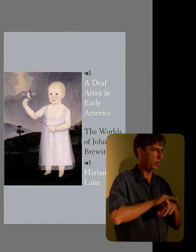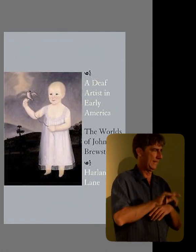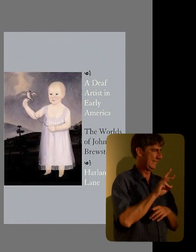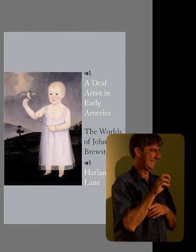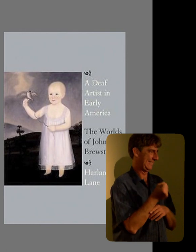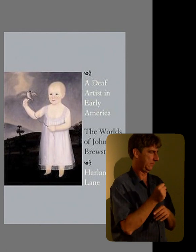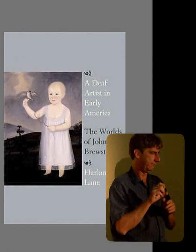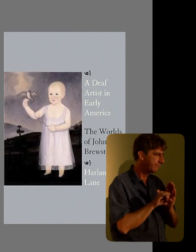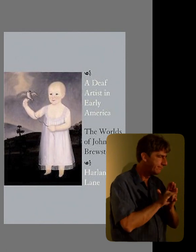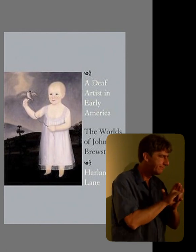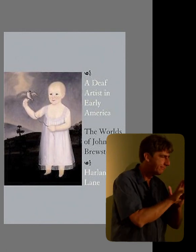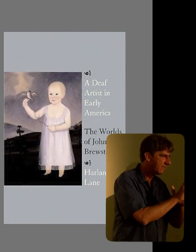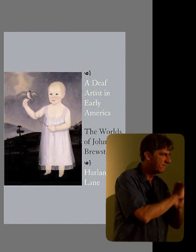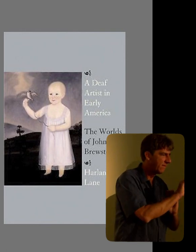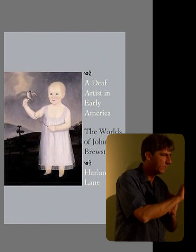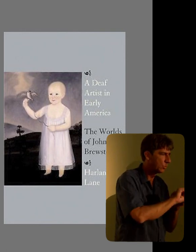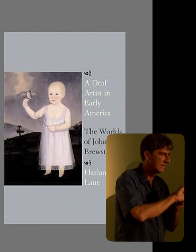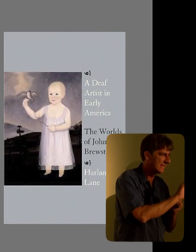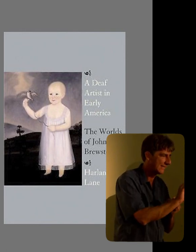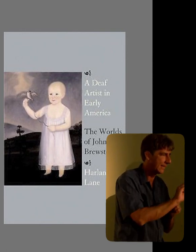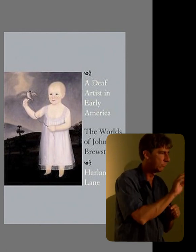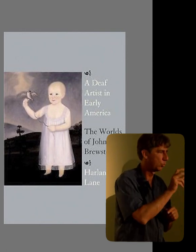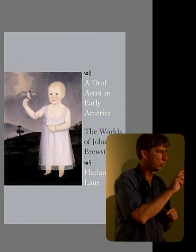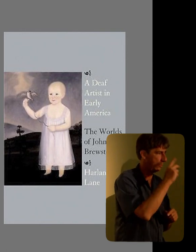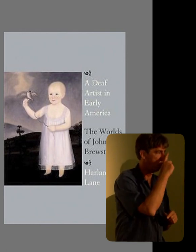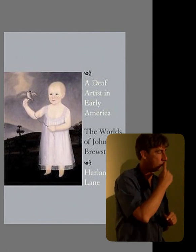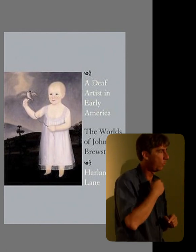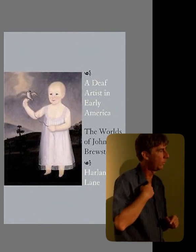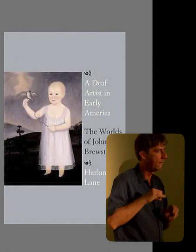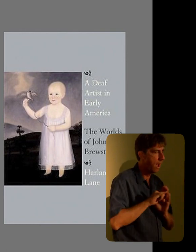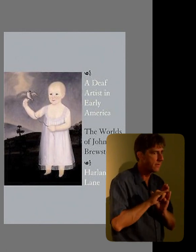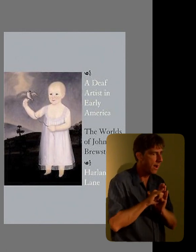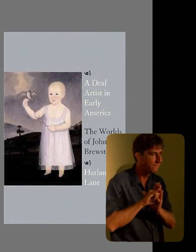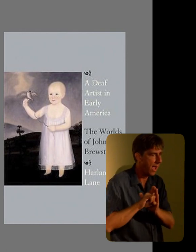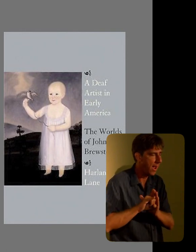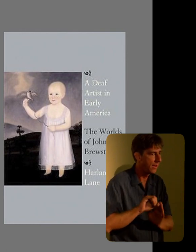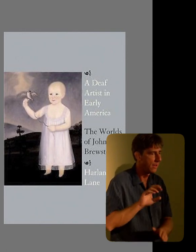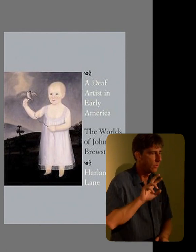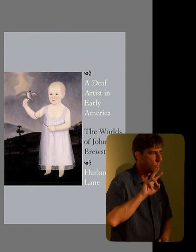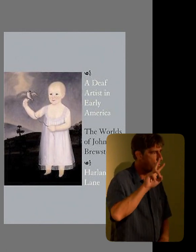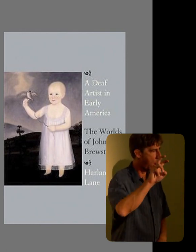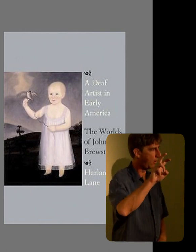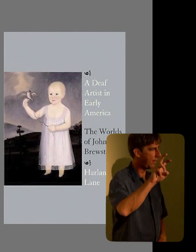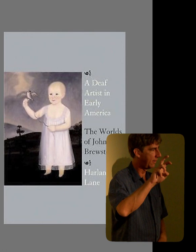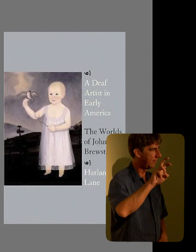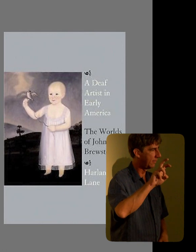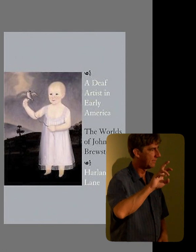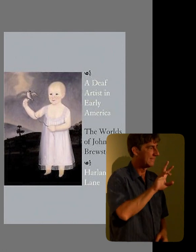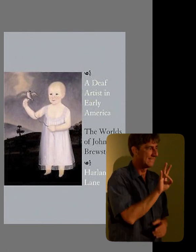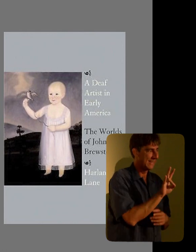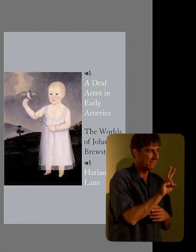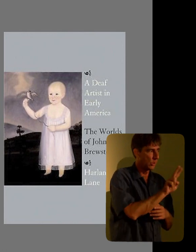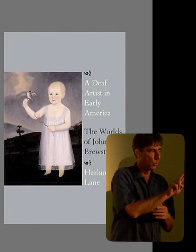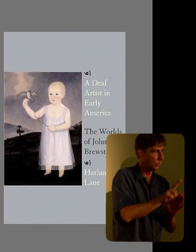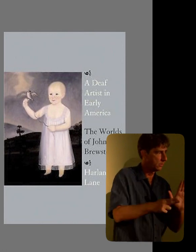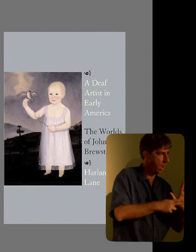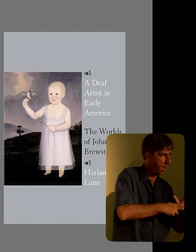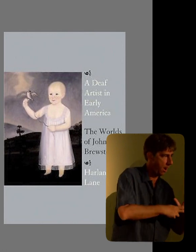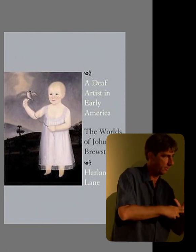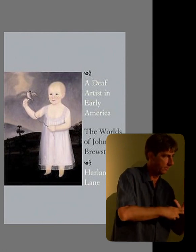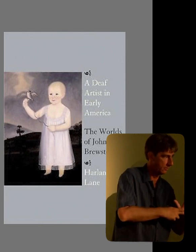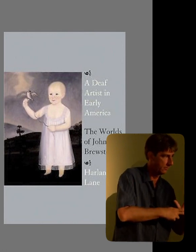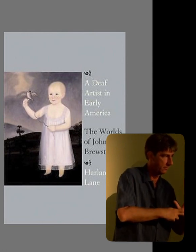portraits. We identified more than 200, including 72 signed works. And the Lane